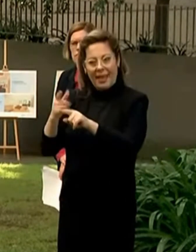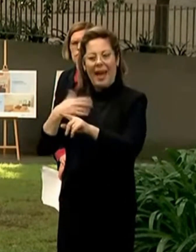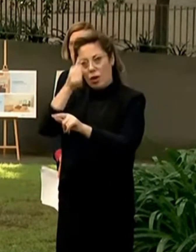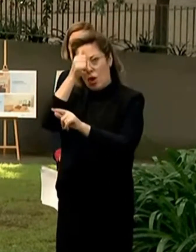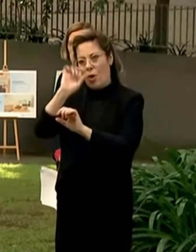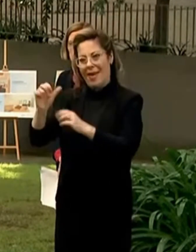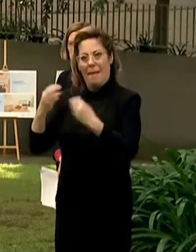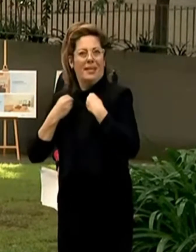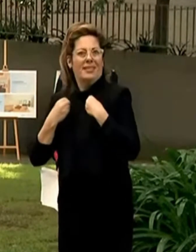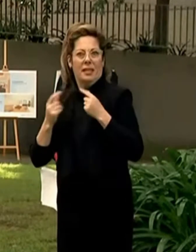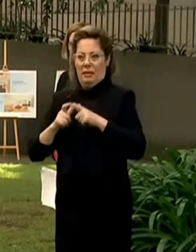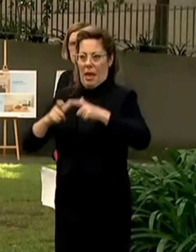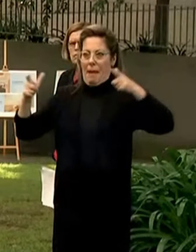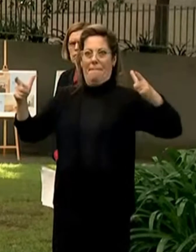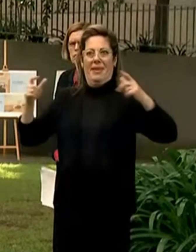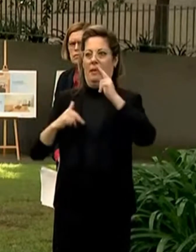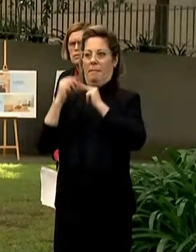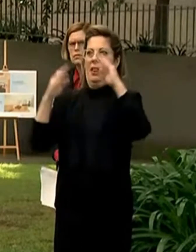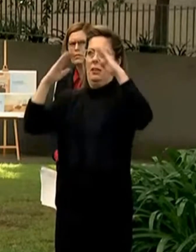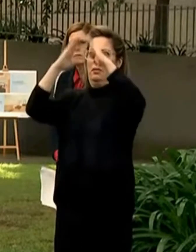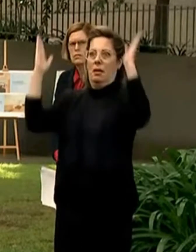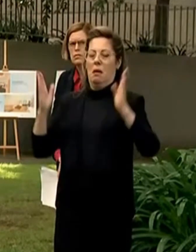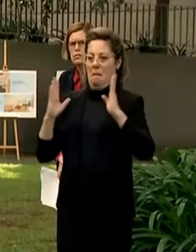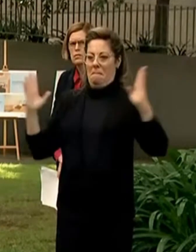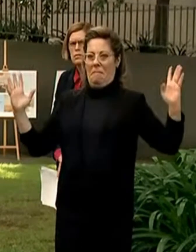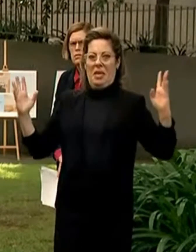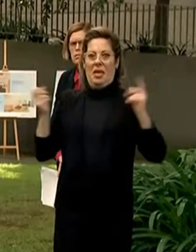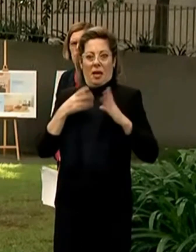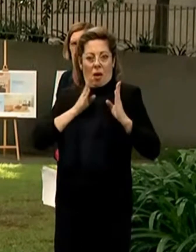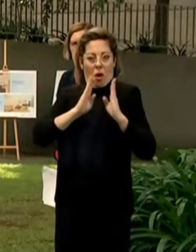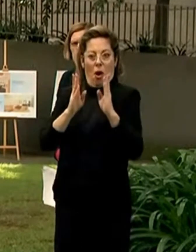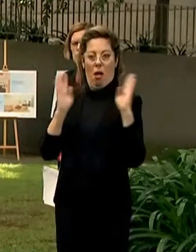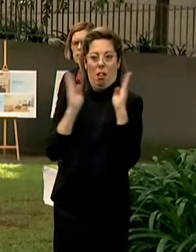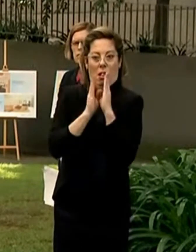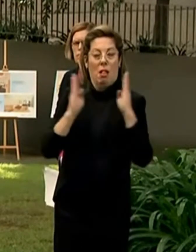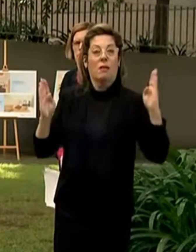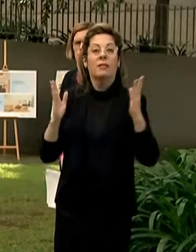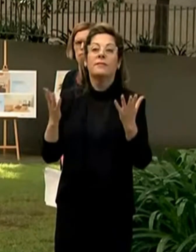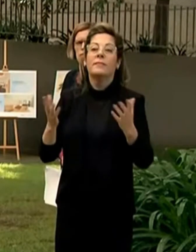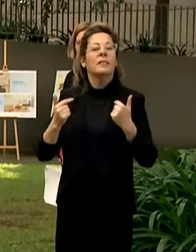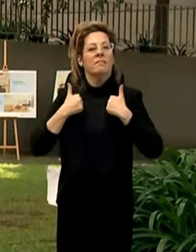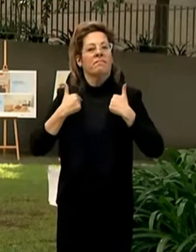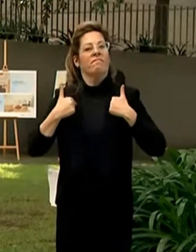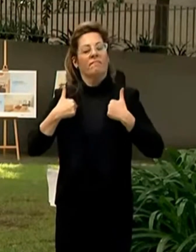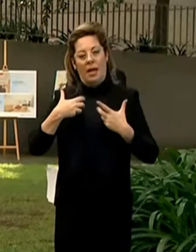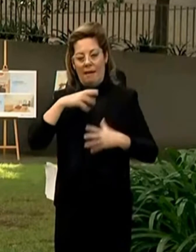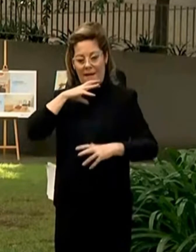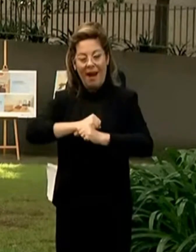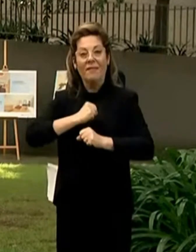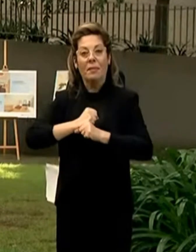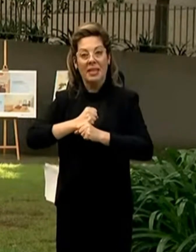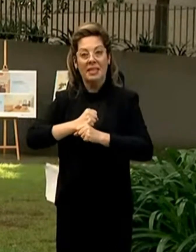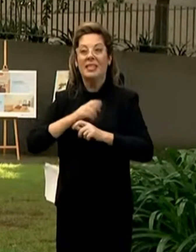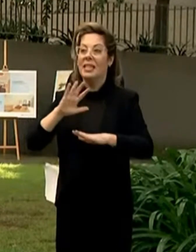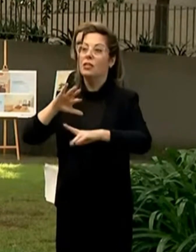convey to the community in the strongest possible terms the best advice that Dr. KerryChant and her team of experts give to me.